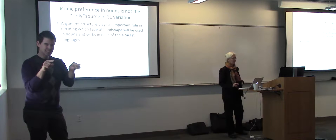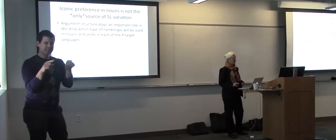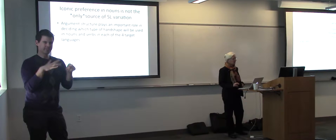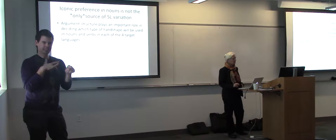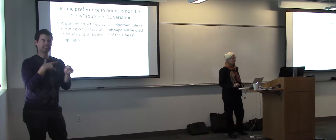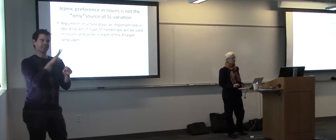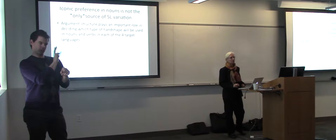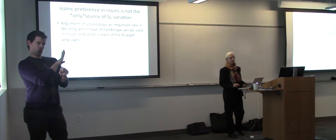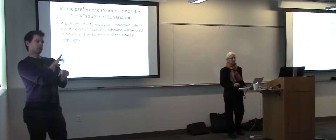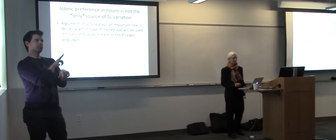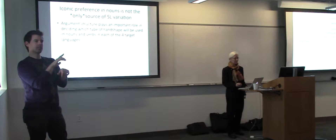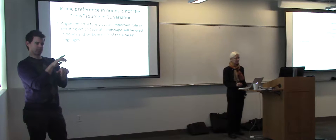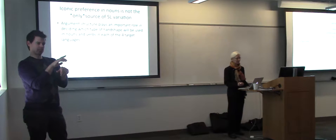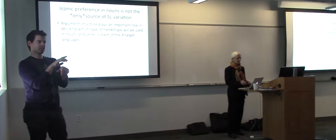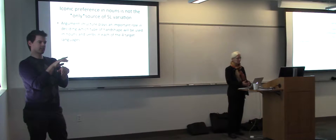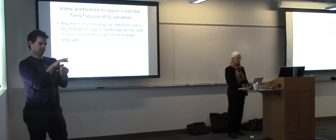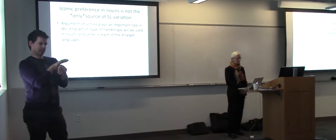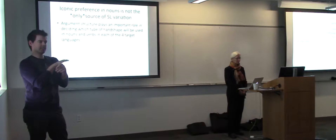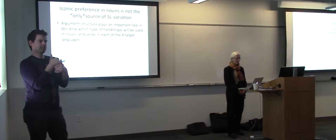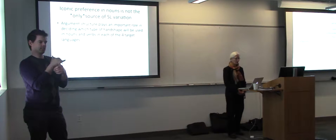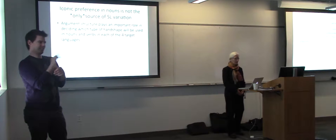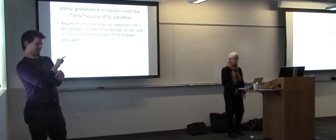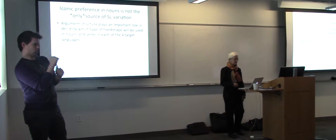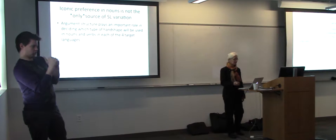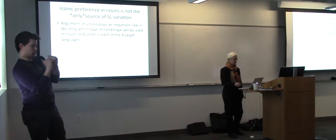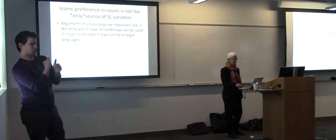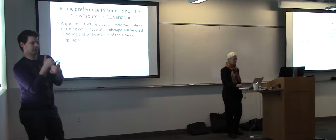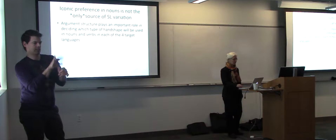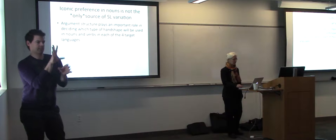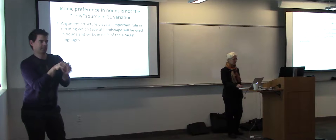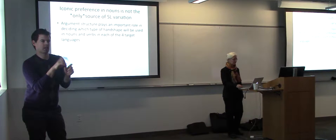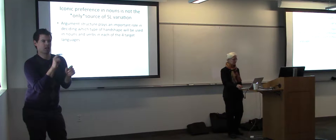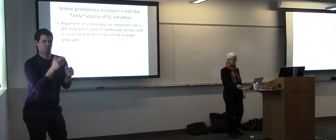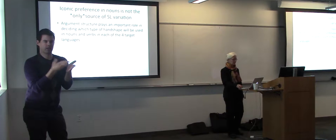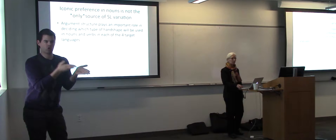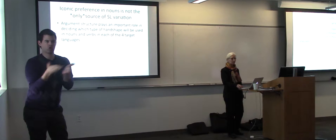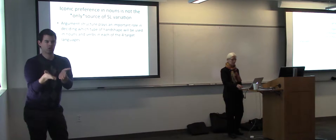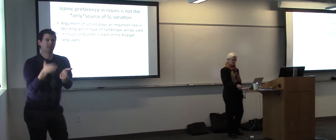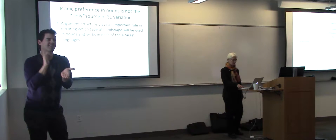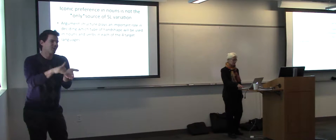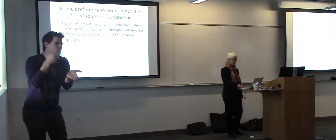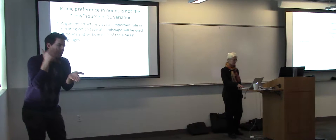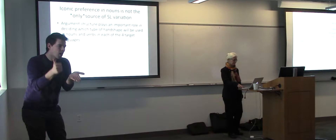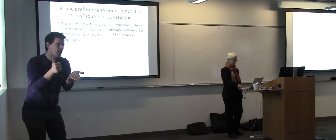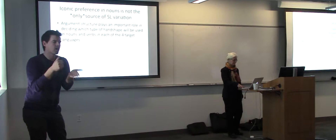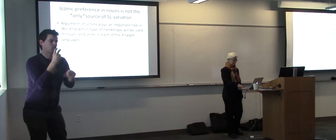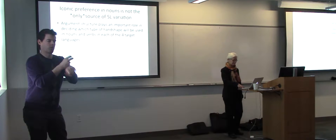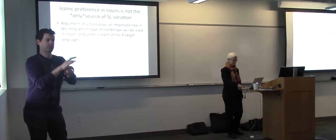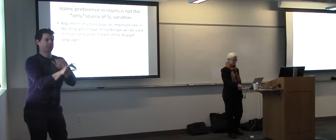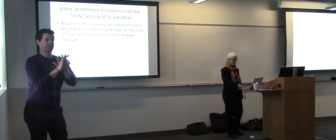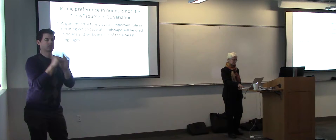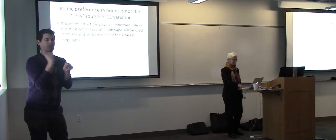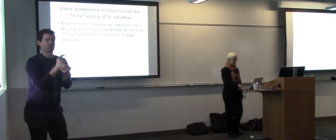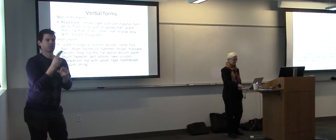And that argument structure might play an important role in deciding which type of handshake would be used.